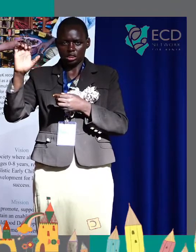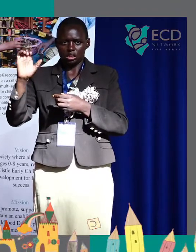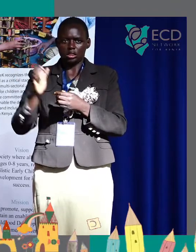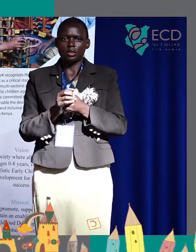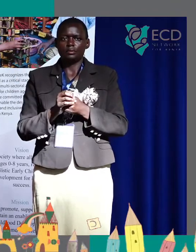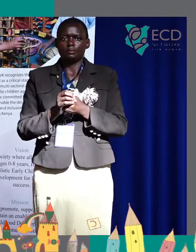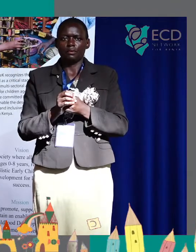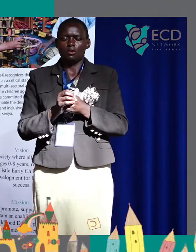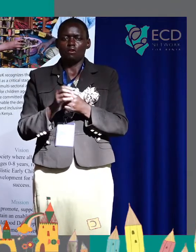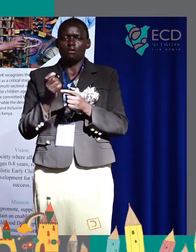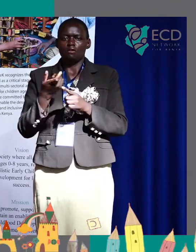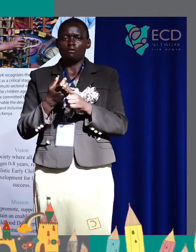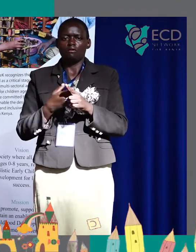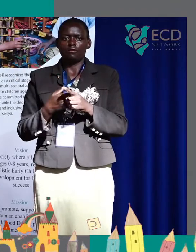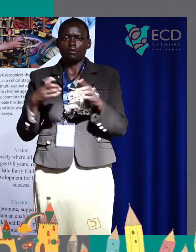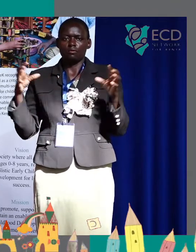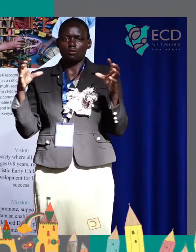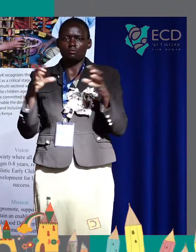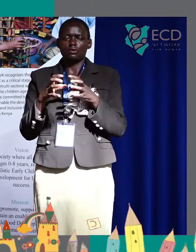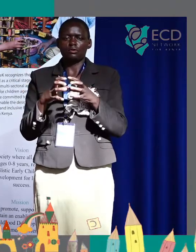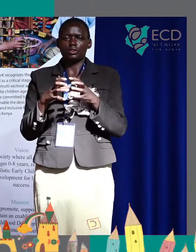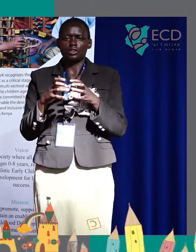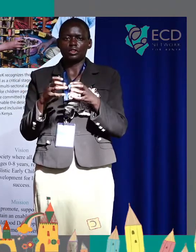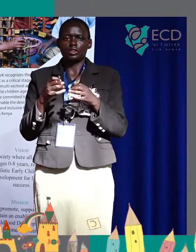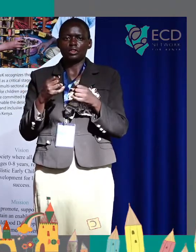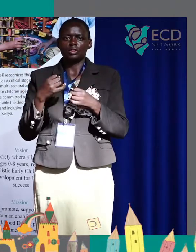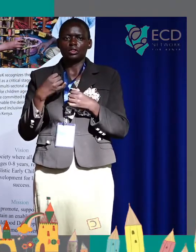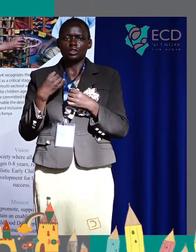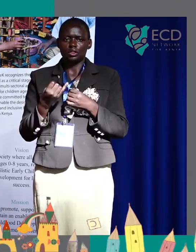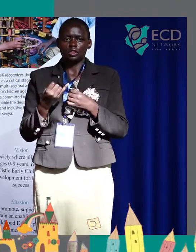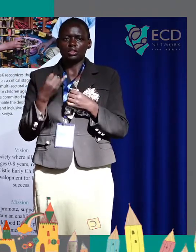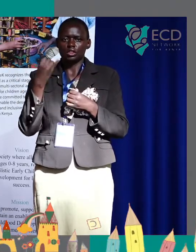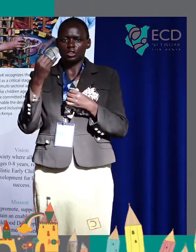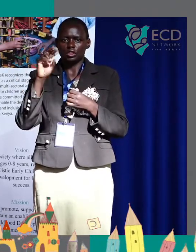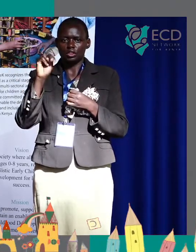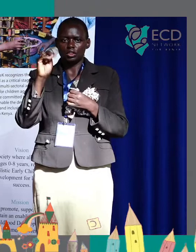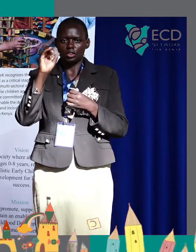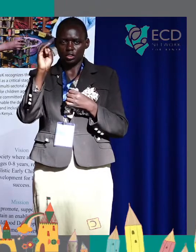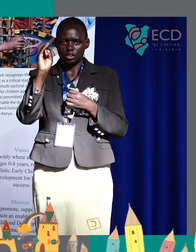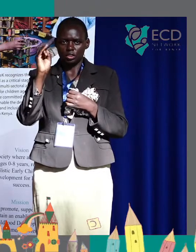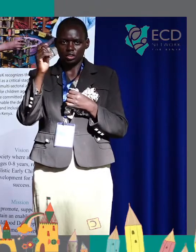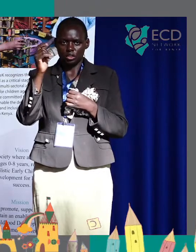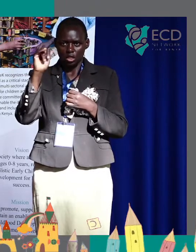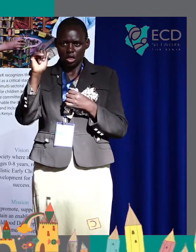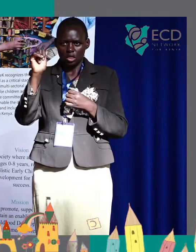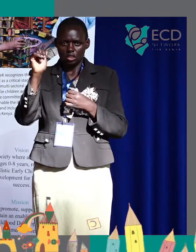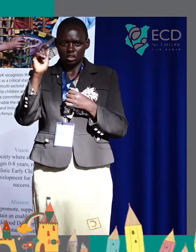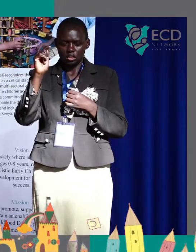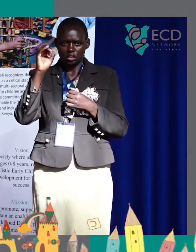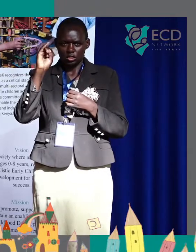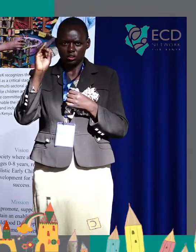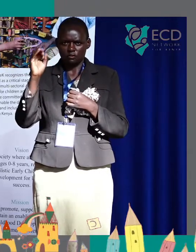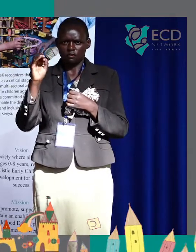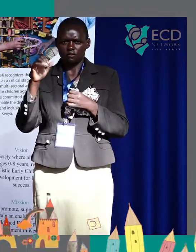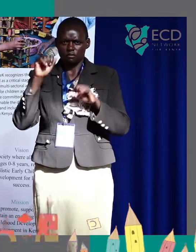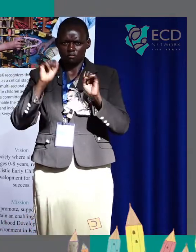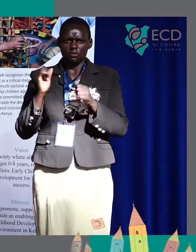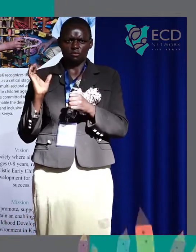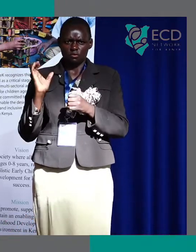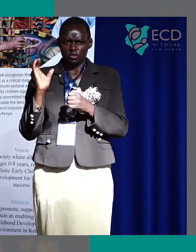Immaculate is from Community Initiatives. And she will be chairing a session